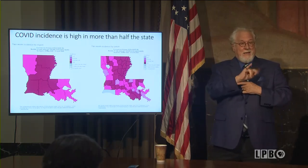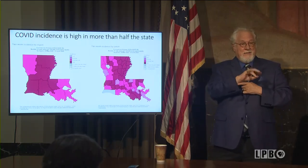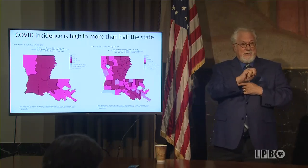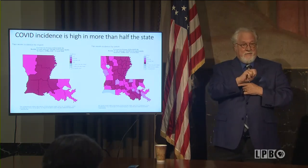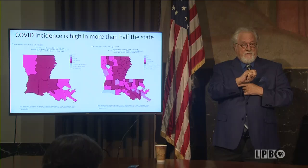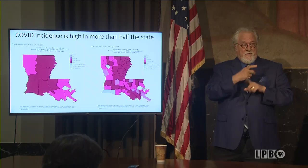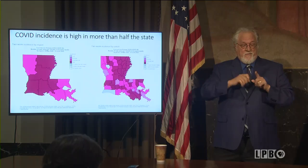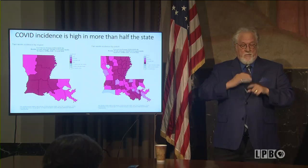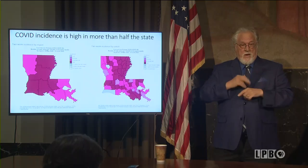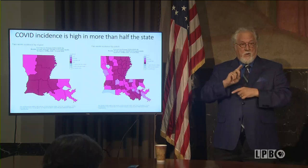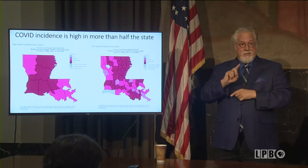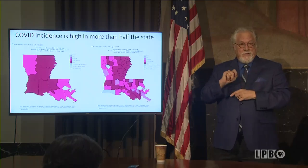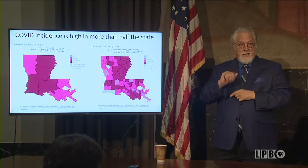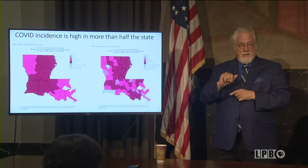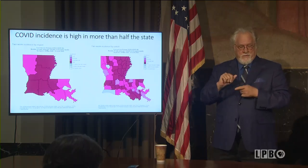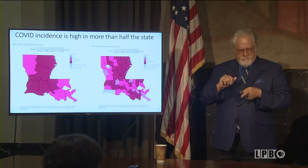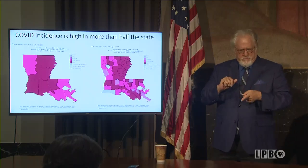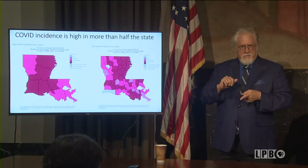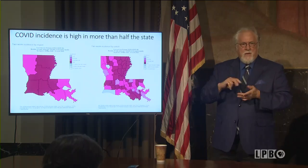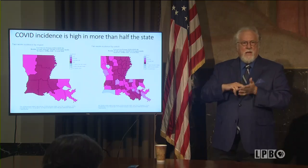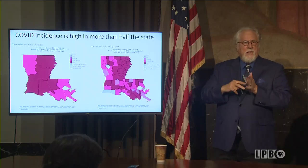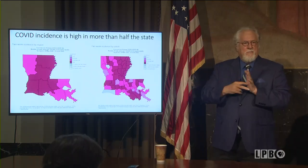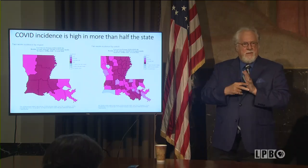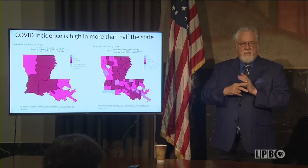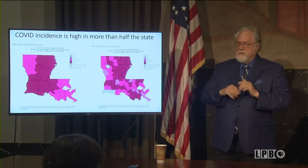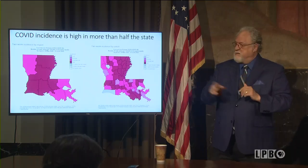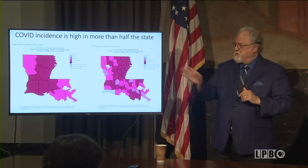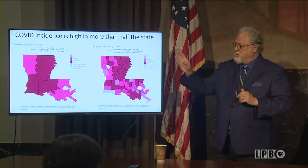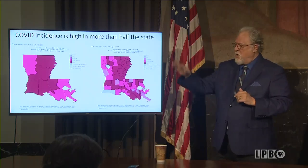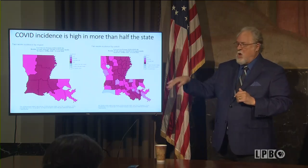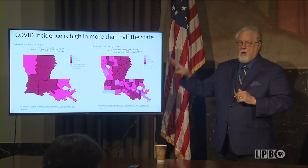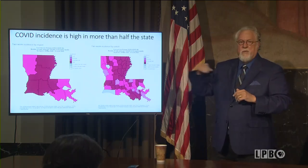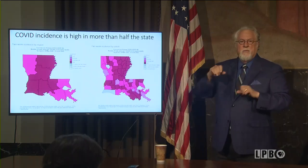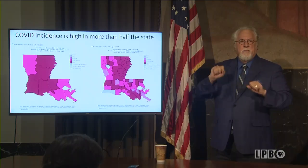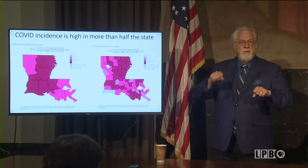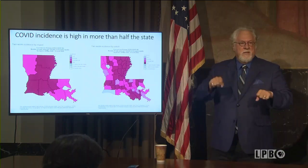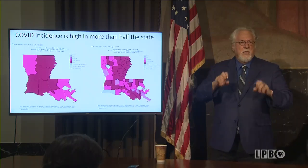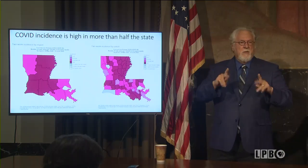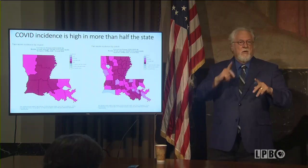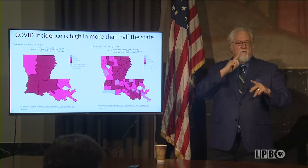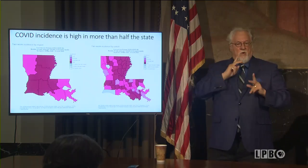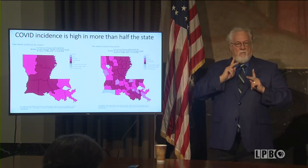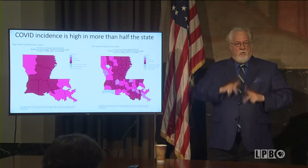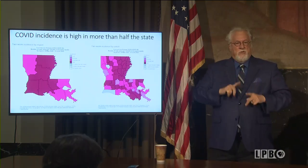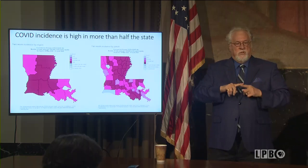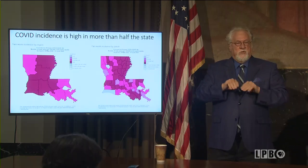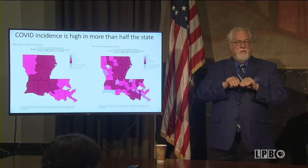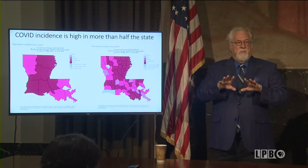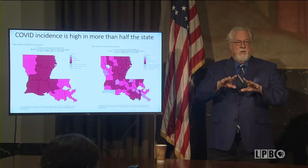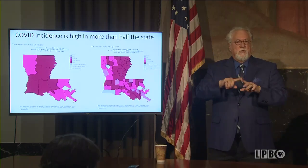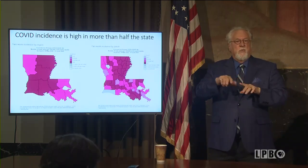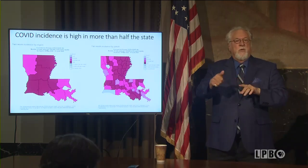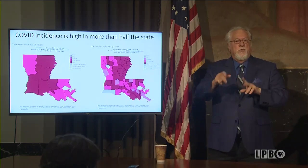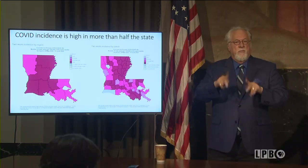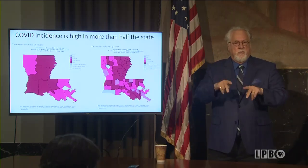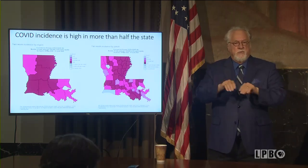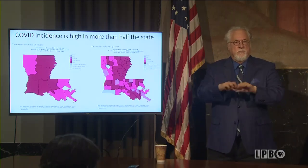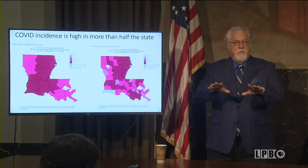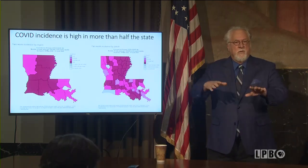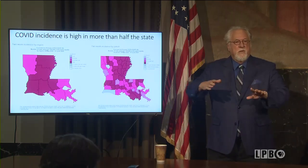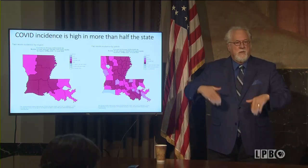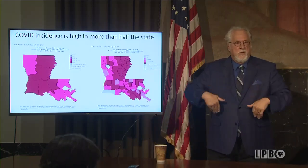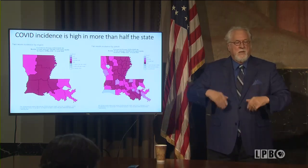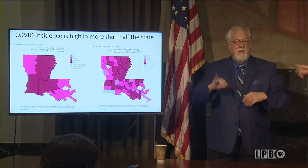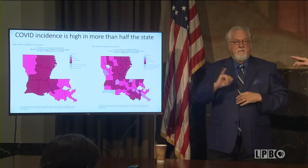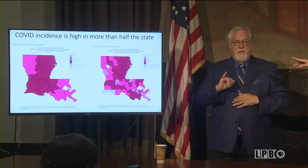we have. And that means all of those are potential opportunities for an individual to spread to another individual who has not yet